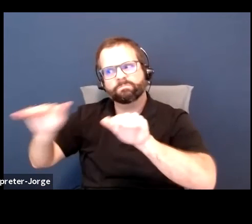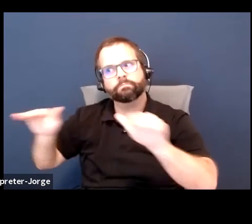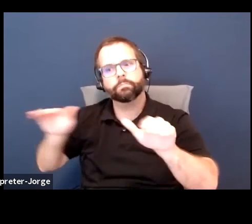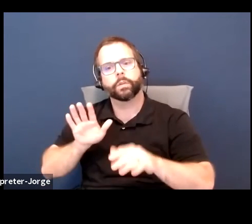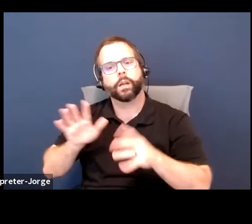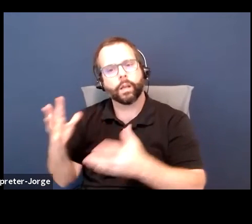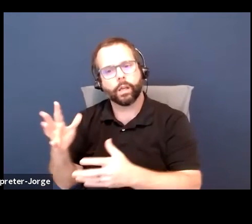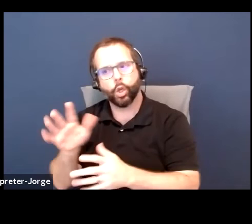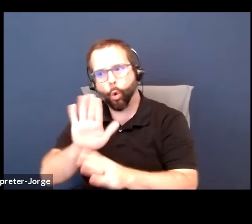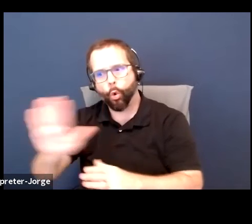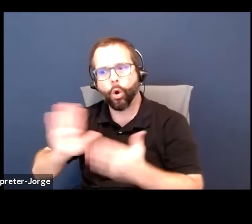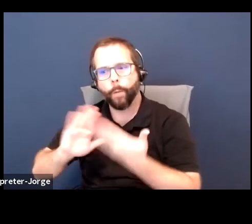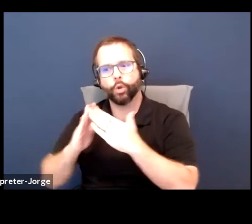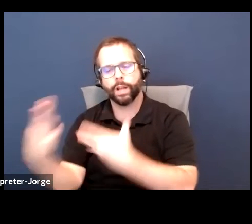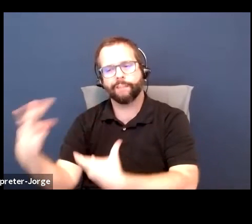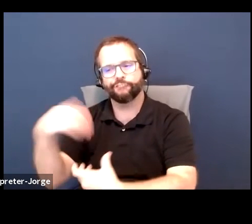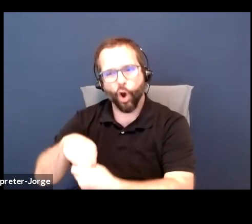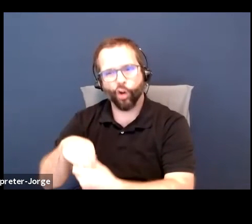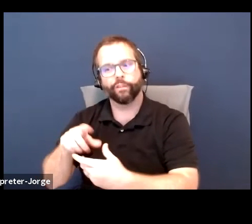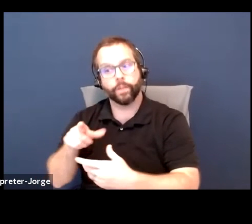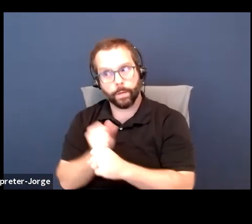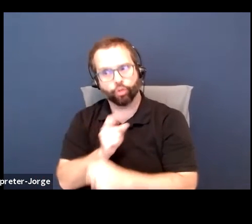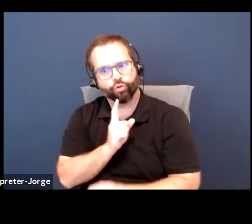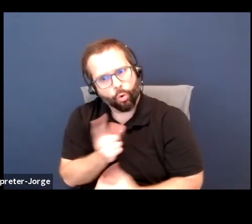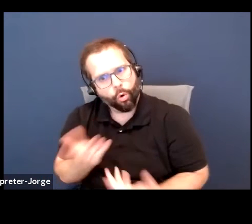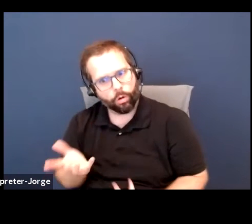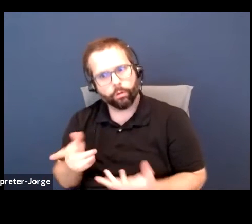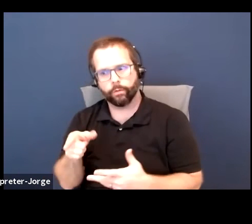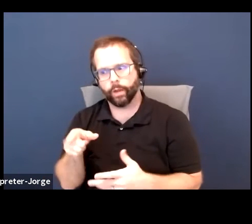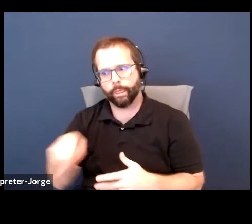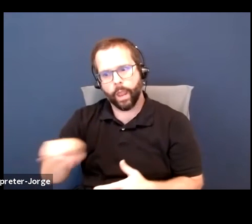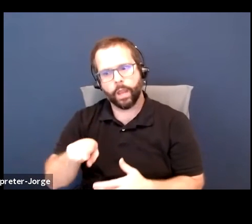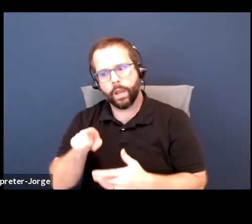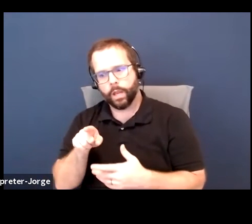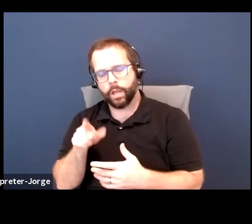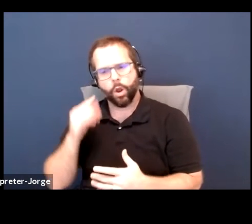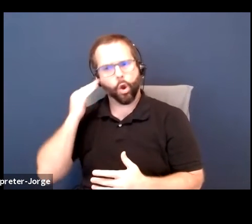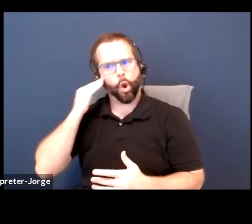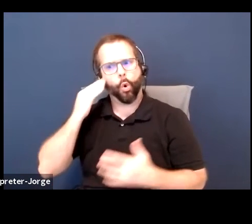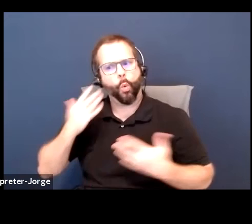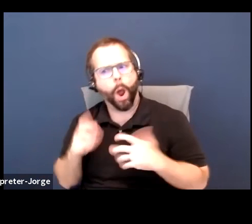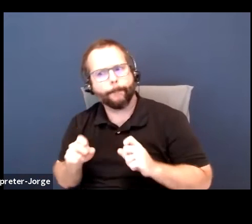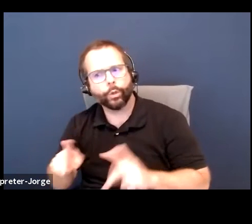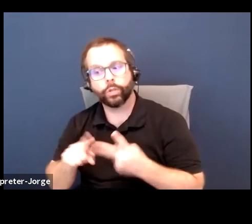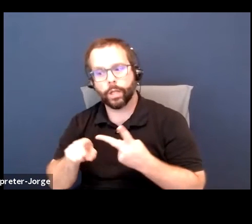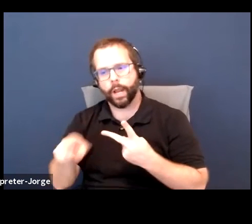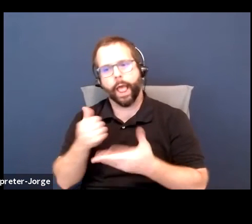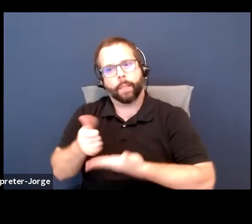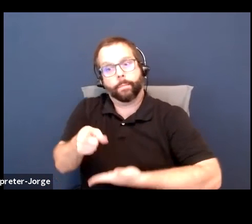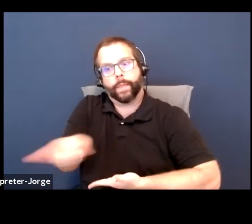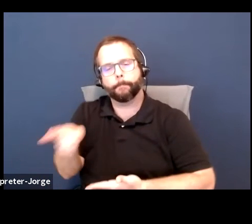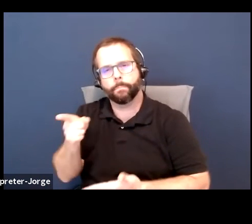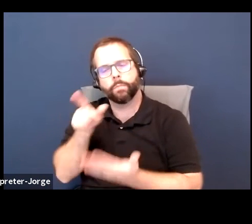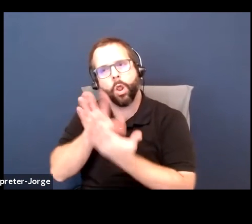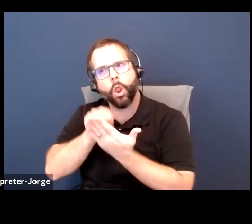the opportunities that could be there, and help people become more educated around this issue. And